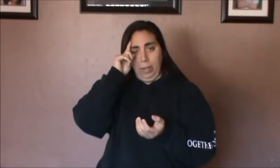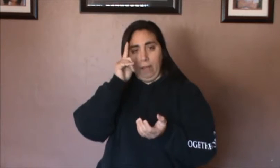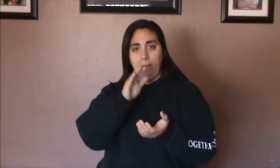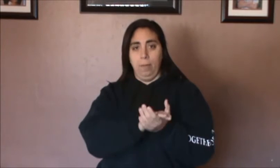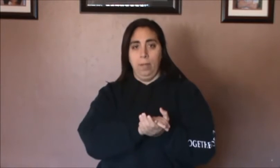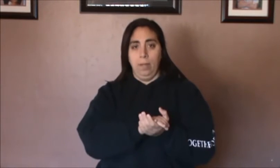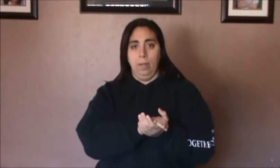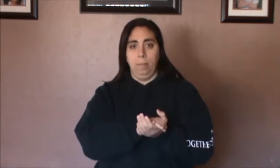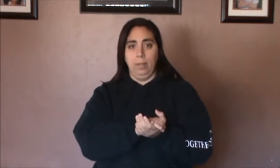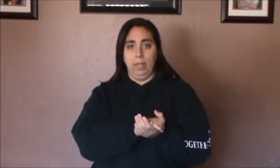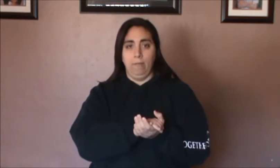life. Believing.